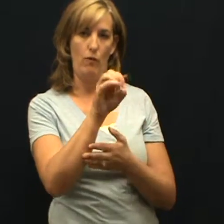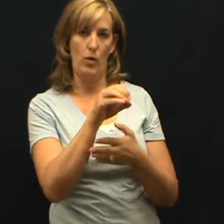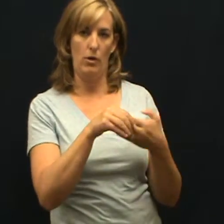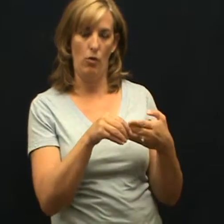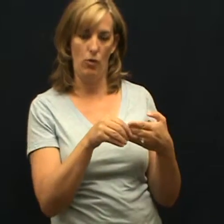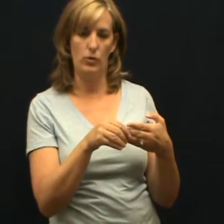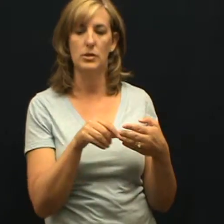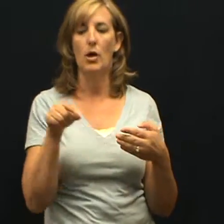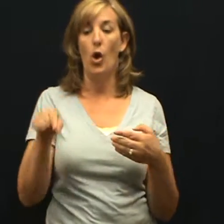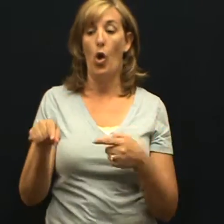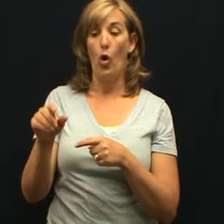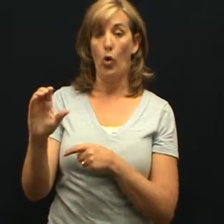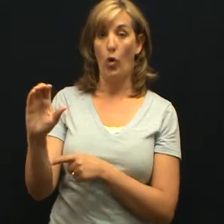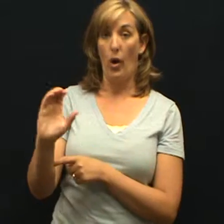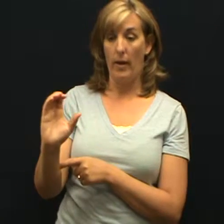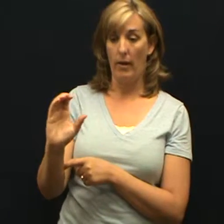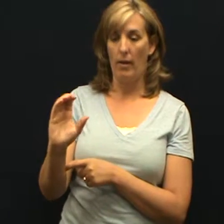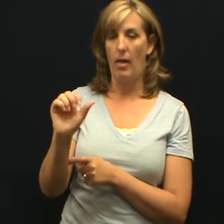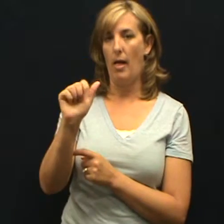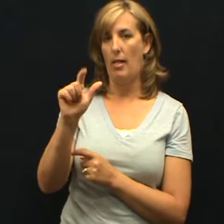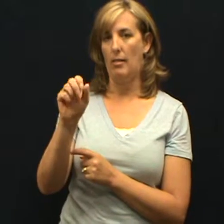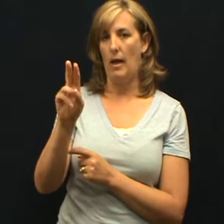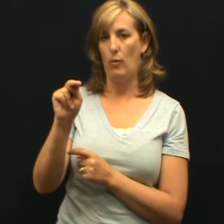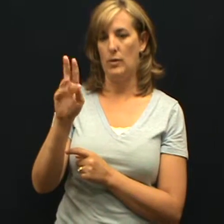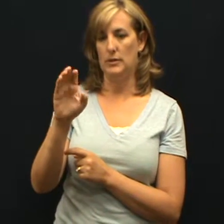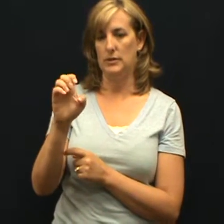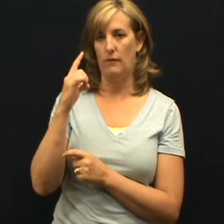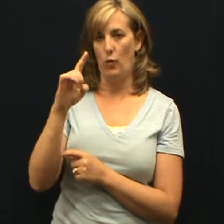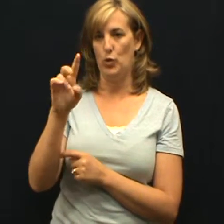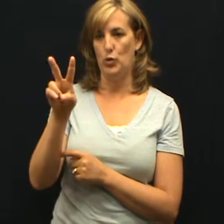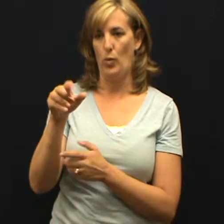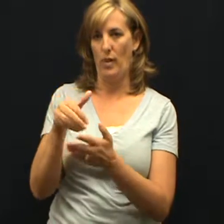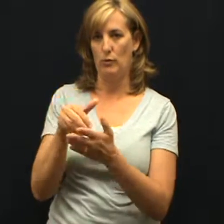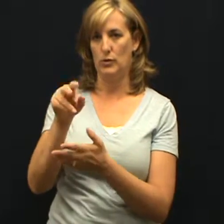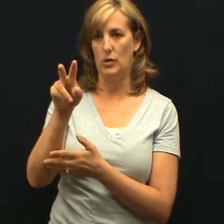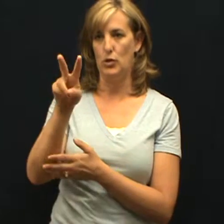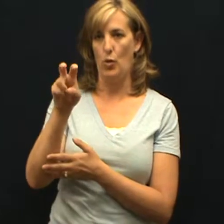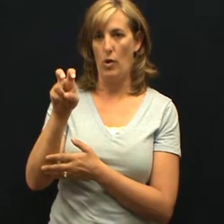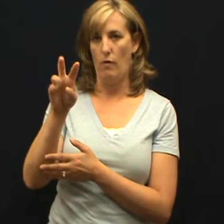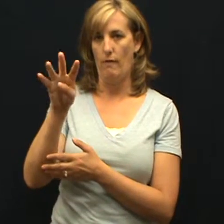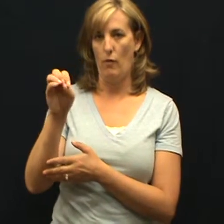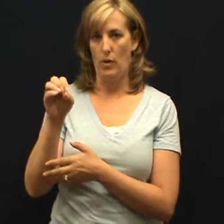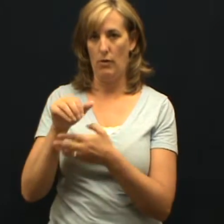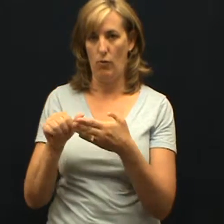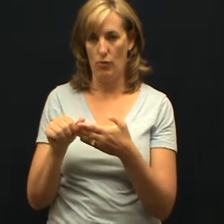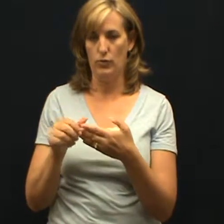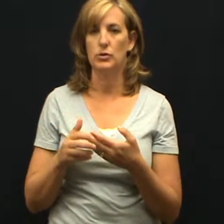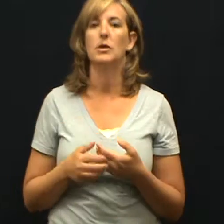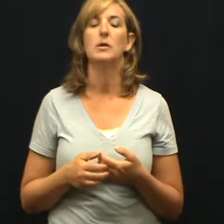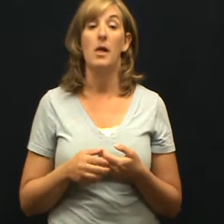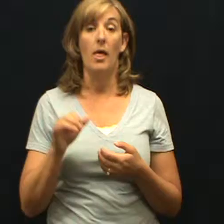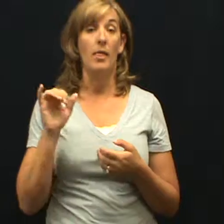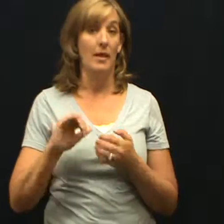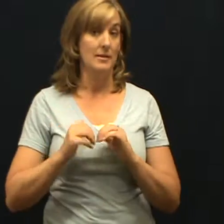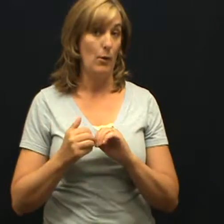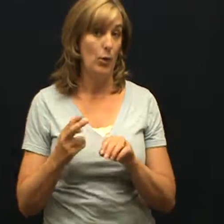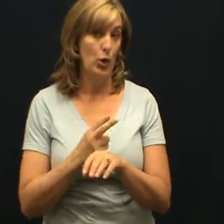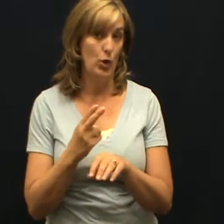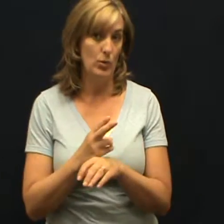for $2,240. And that's the way we use the aging of accounts receivable method